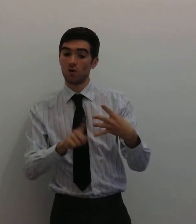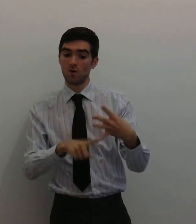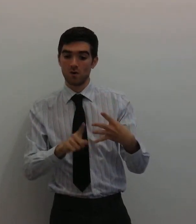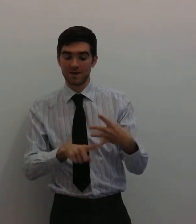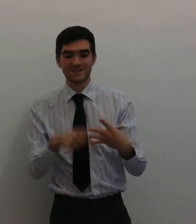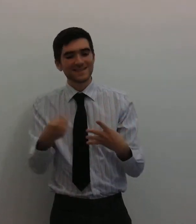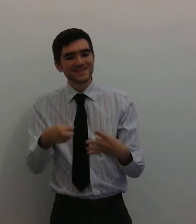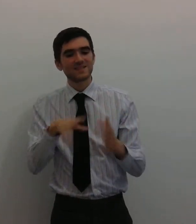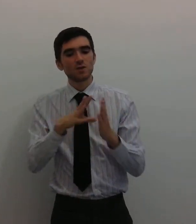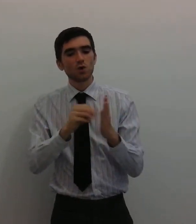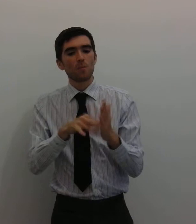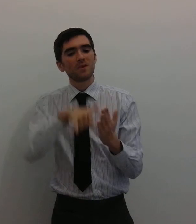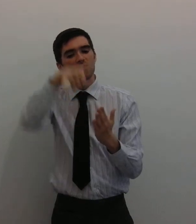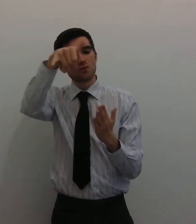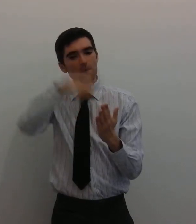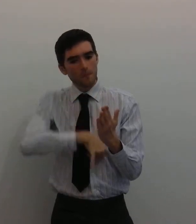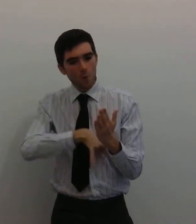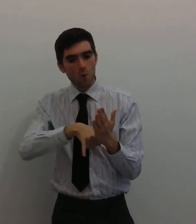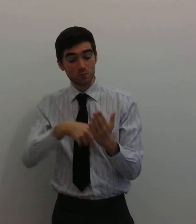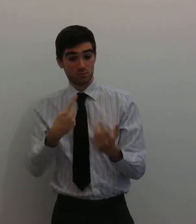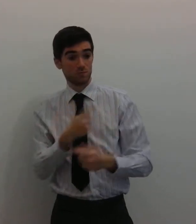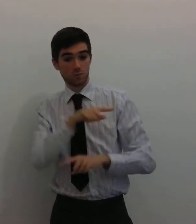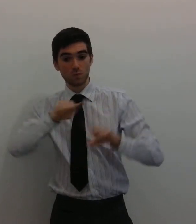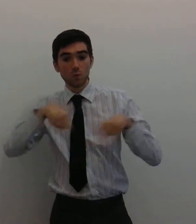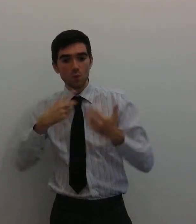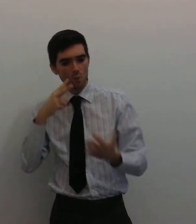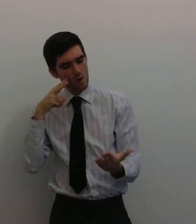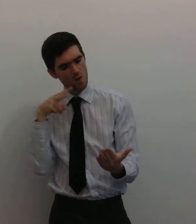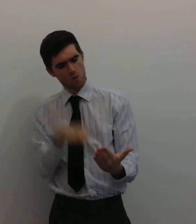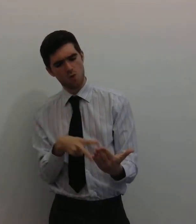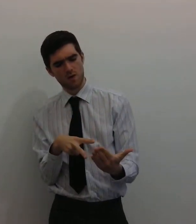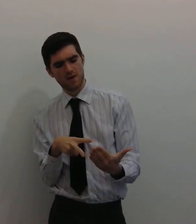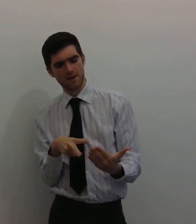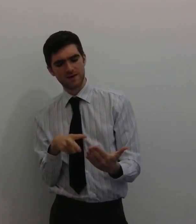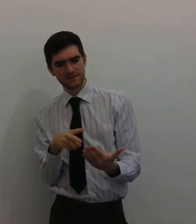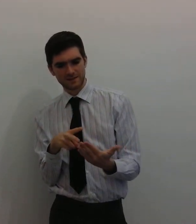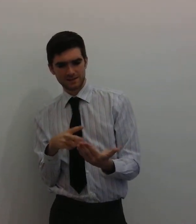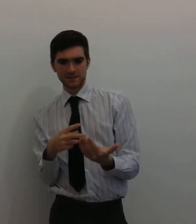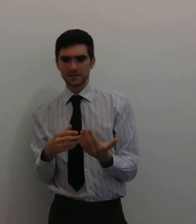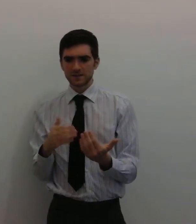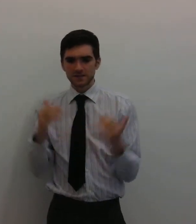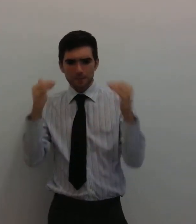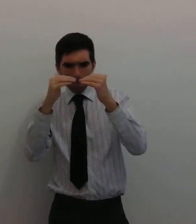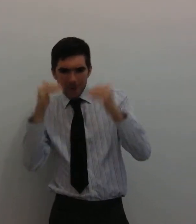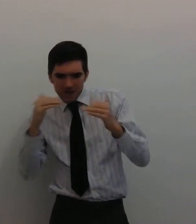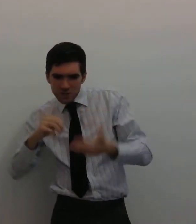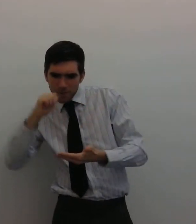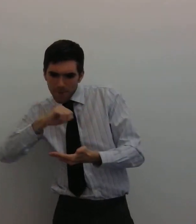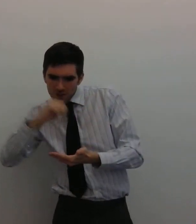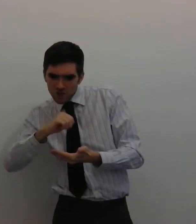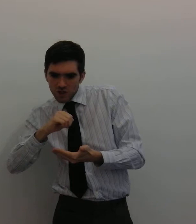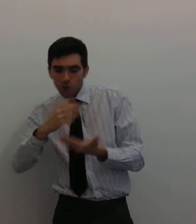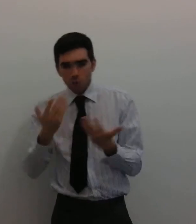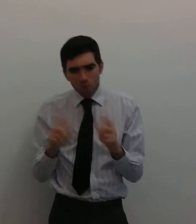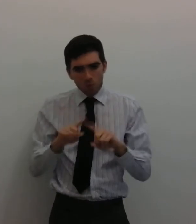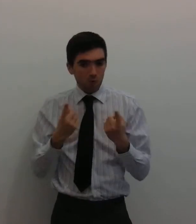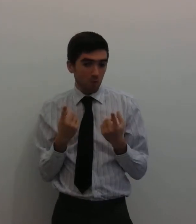report that we look at to see where we are as against the budget. So there's 3 columns. The first column